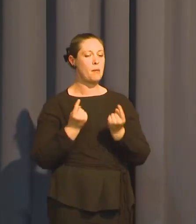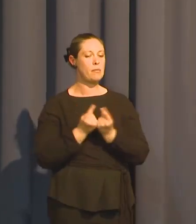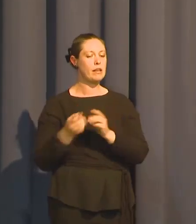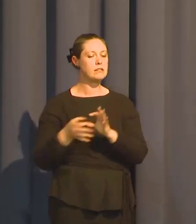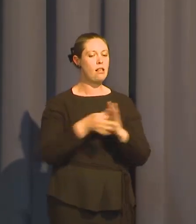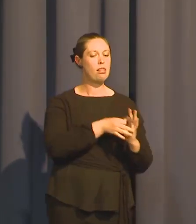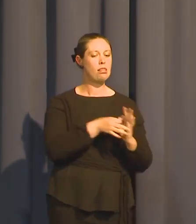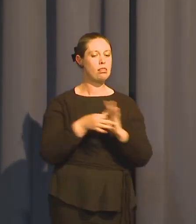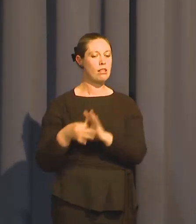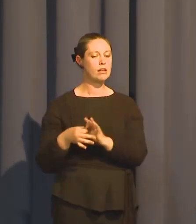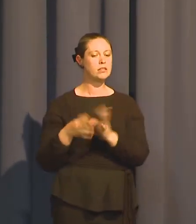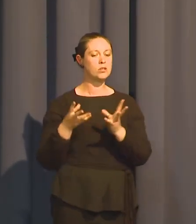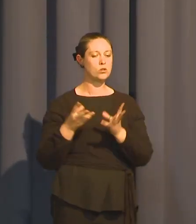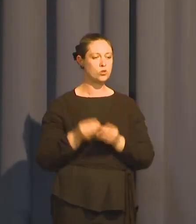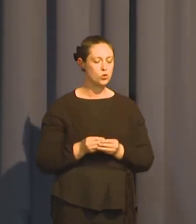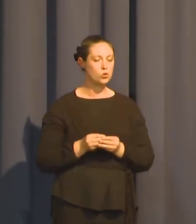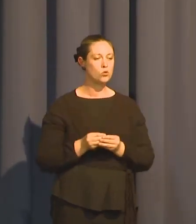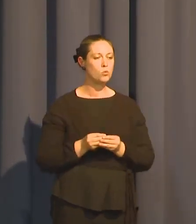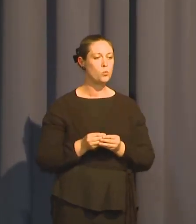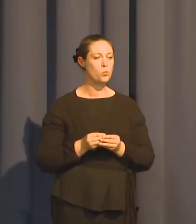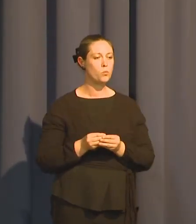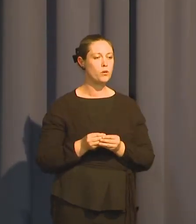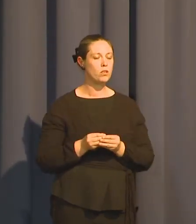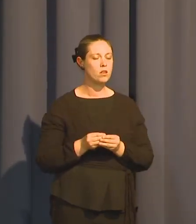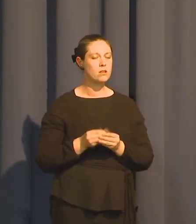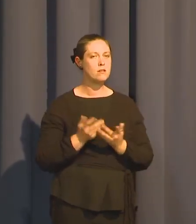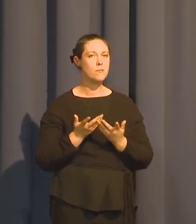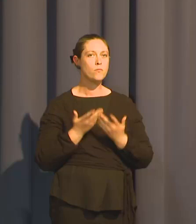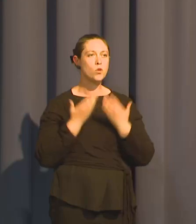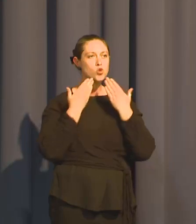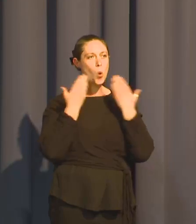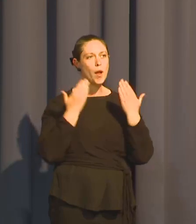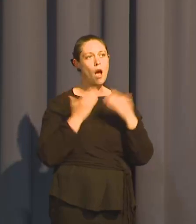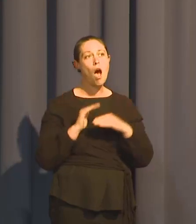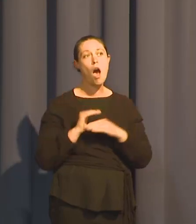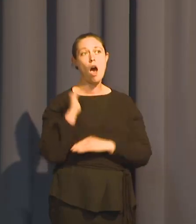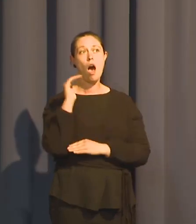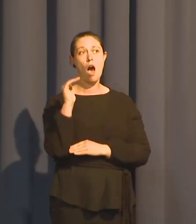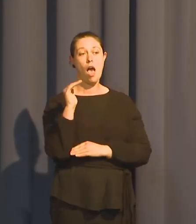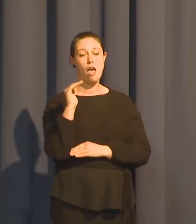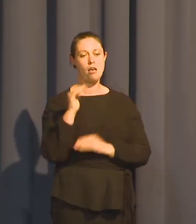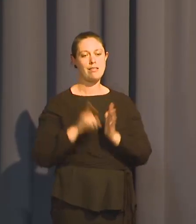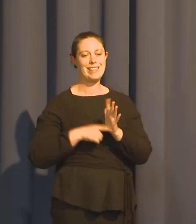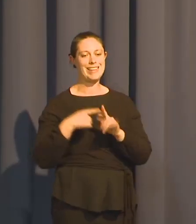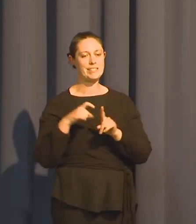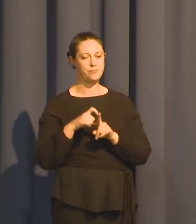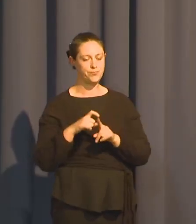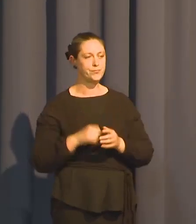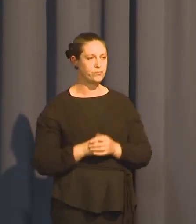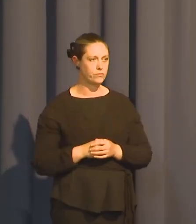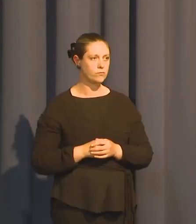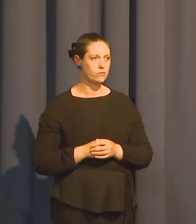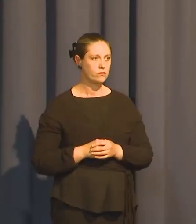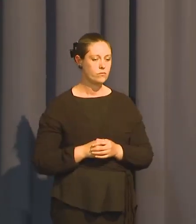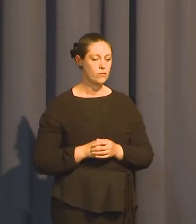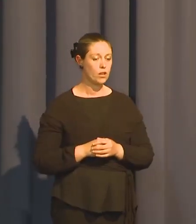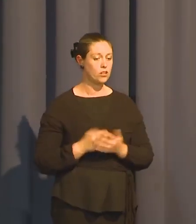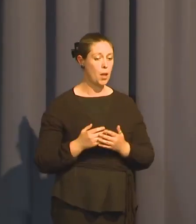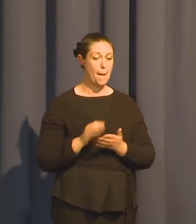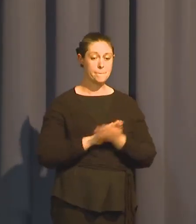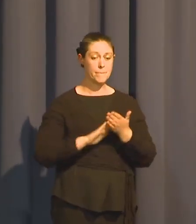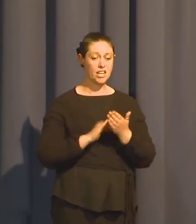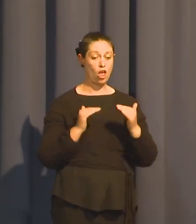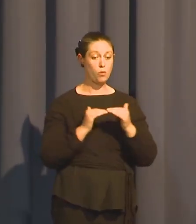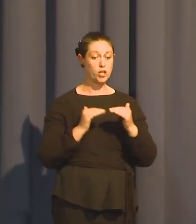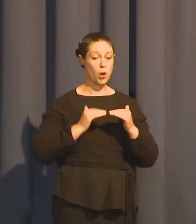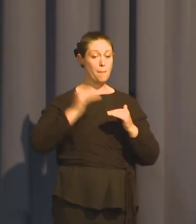linked with having a tendency or a trend towards higher blood lead levels. So not necessarily above the threshold,